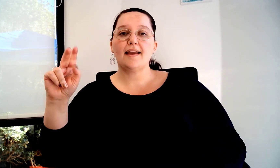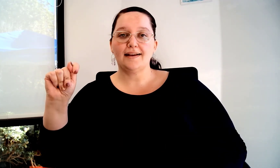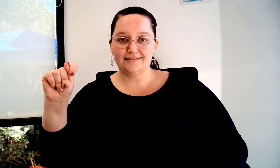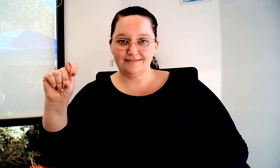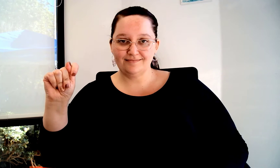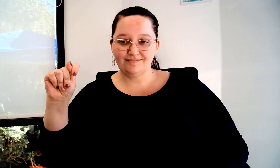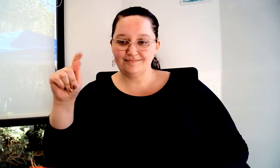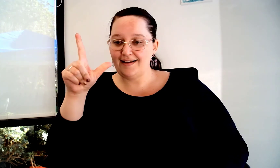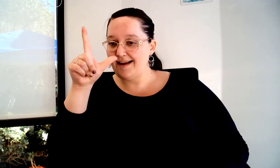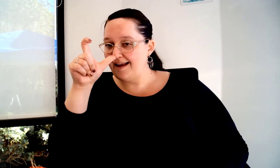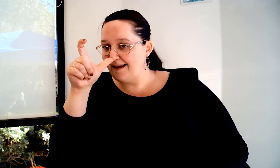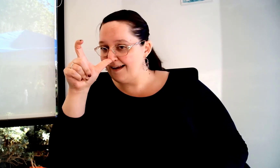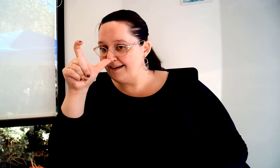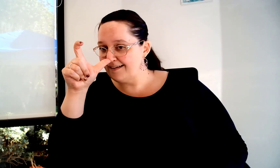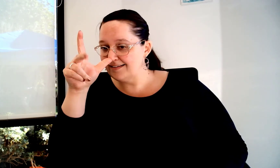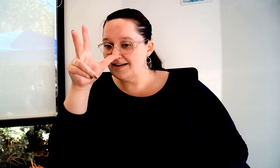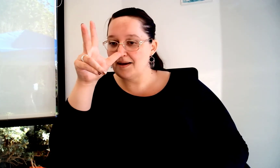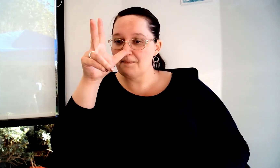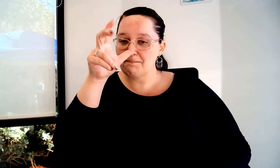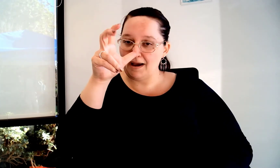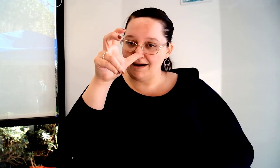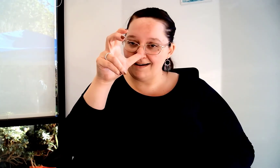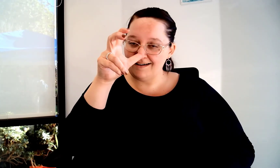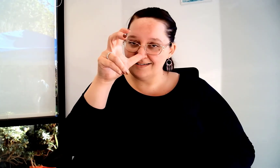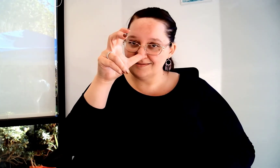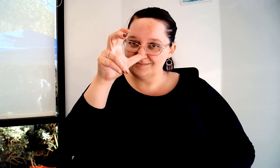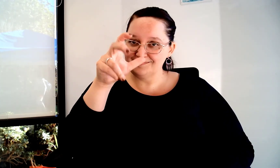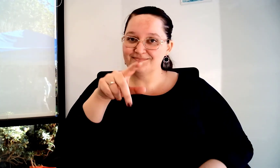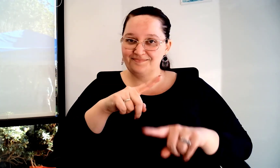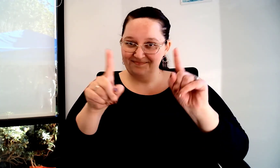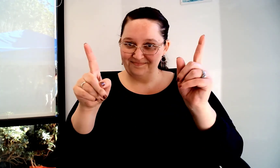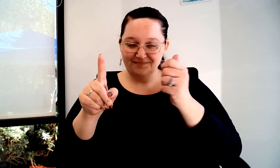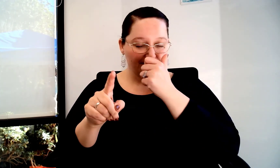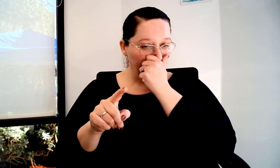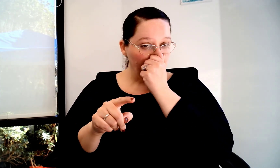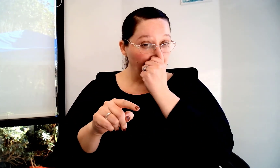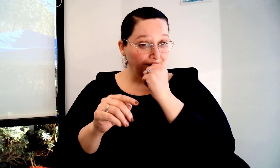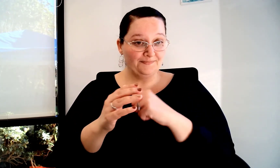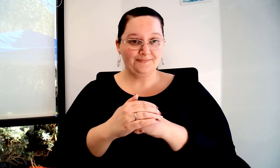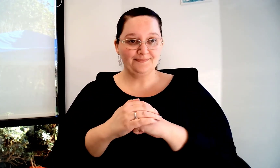ant. An ant, an insect. They are different.